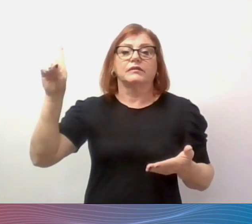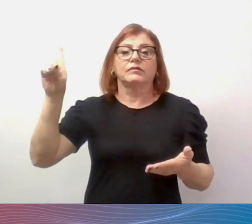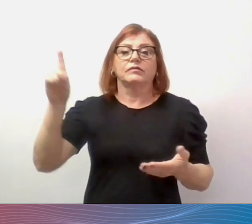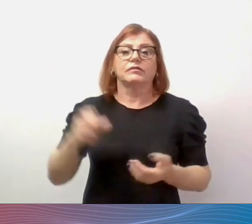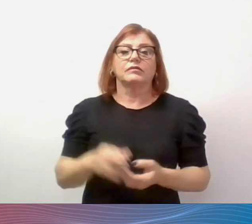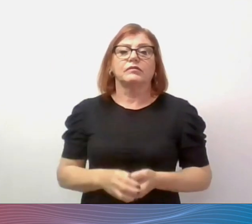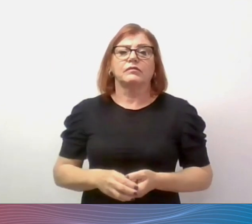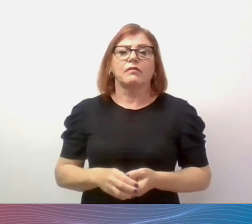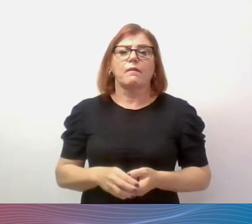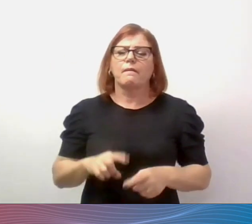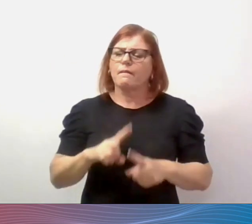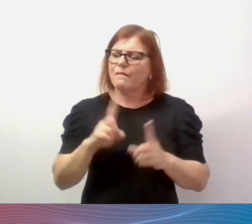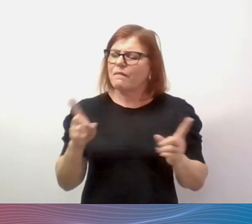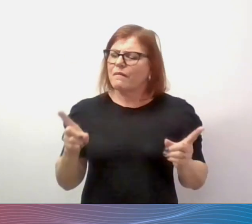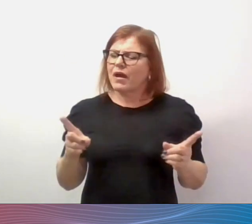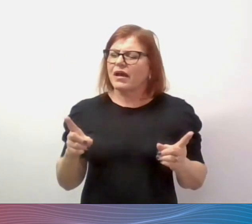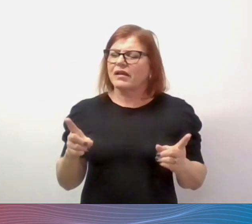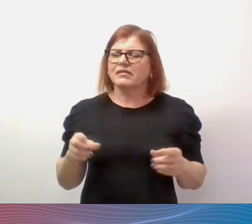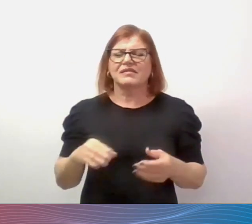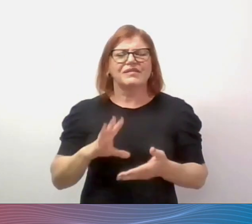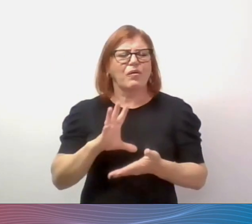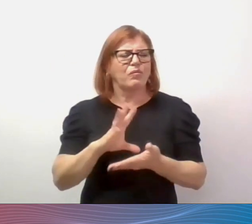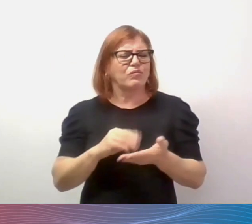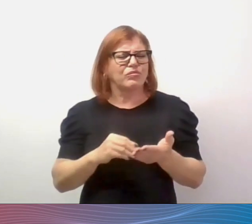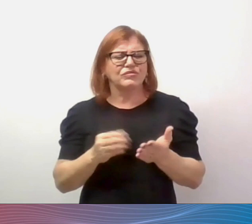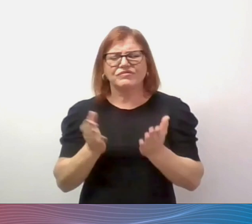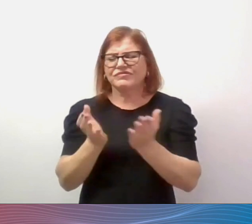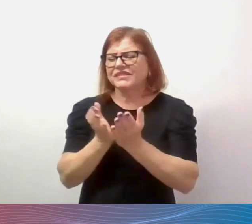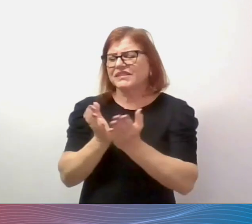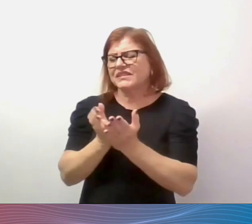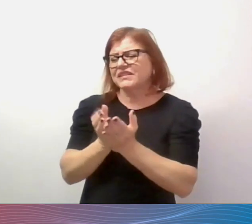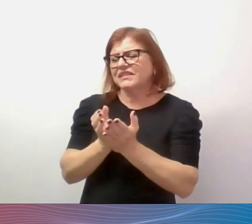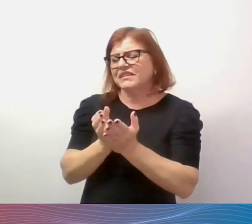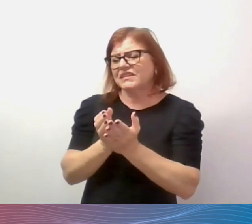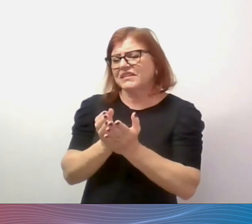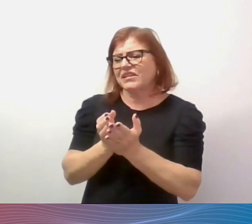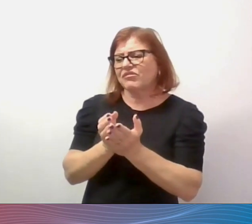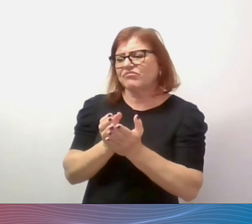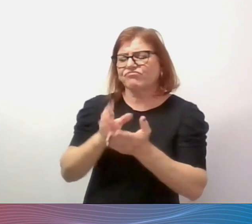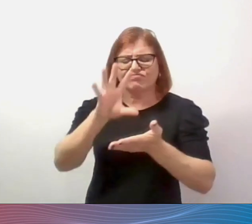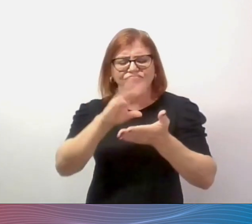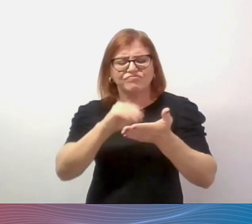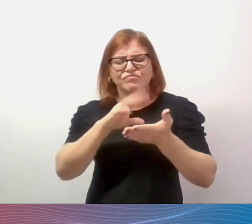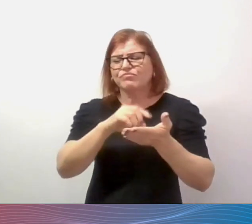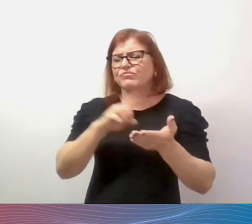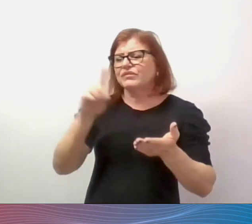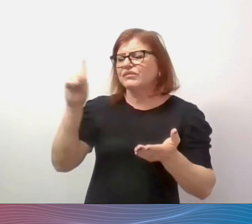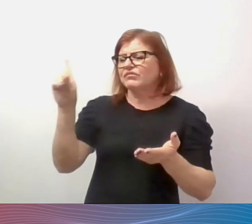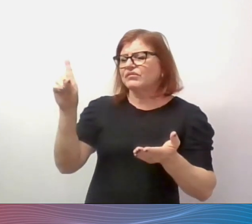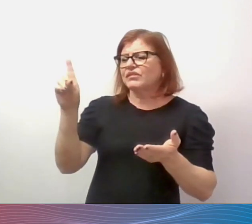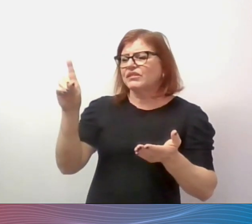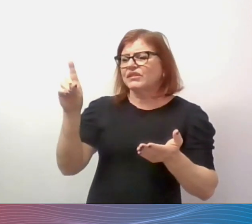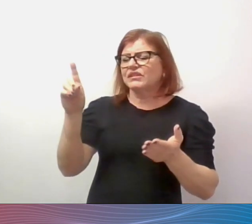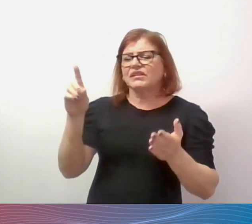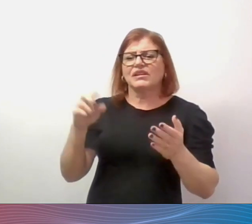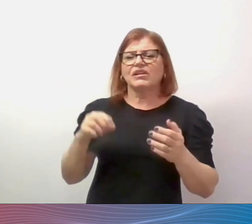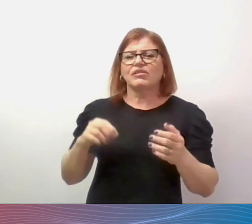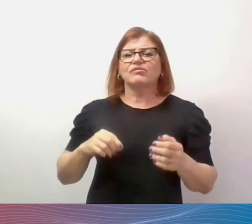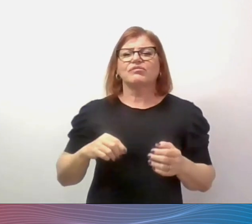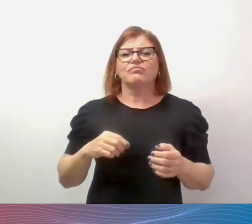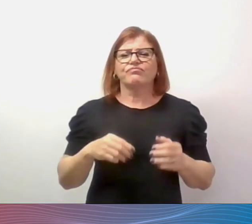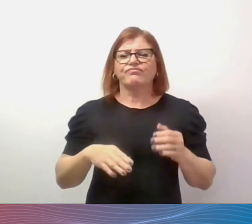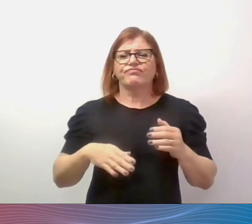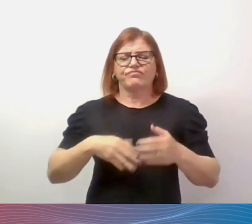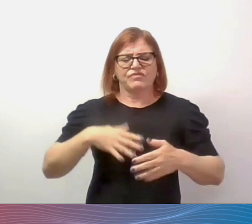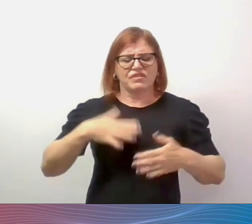cristãos são imitadores de Deus exteriormente. But brothers and sisters, many believers, they are imitators of God